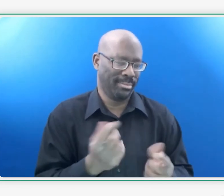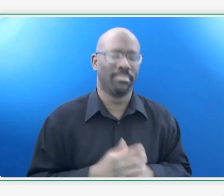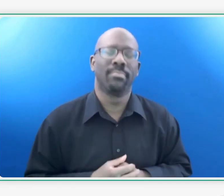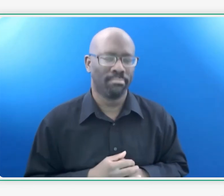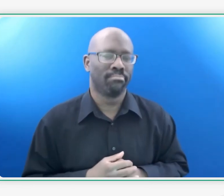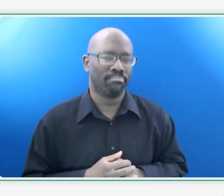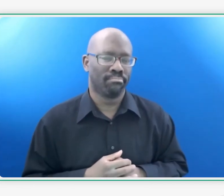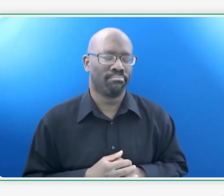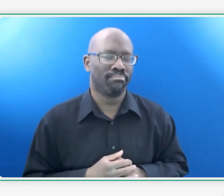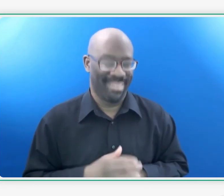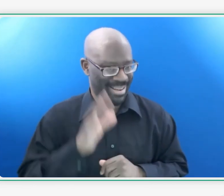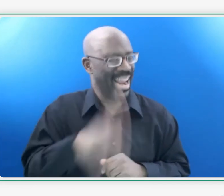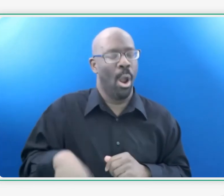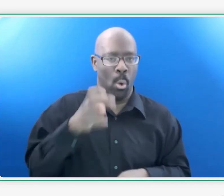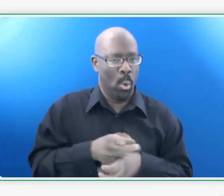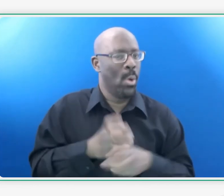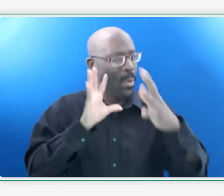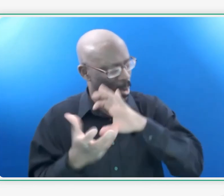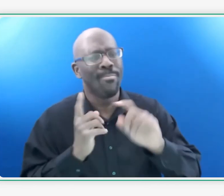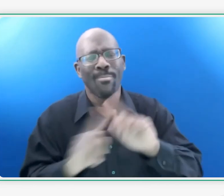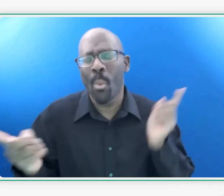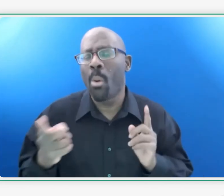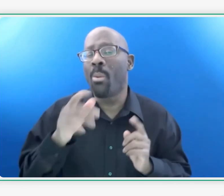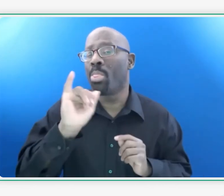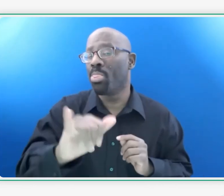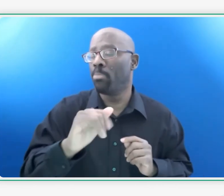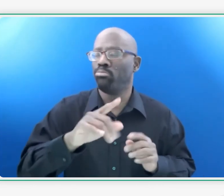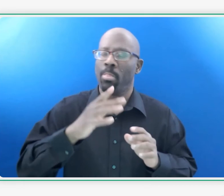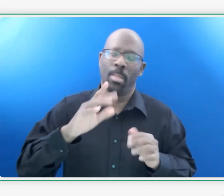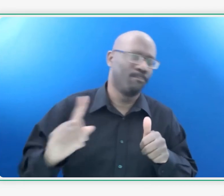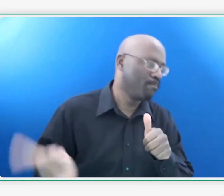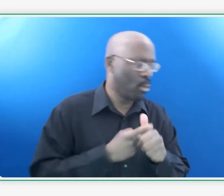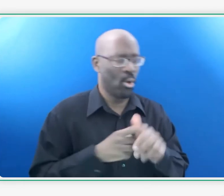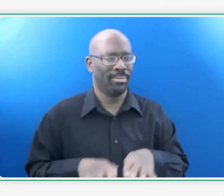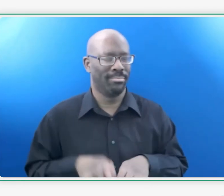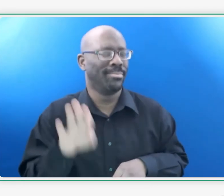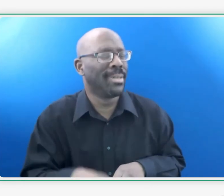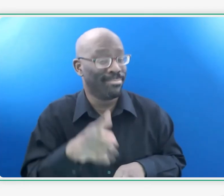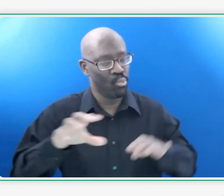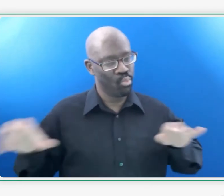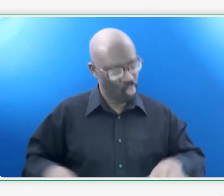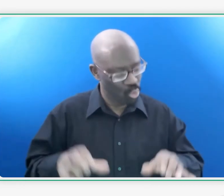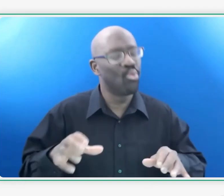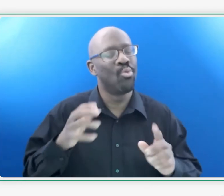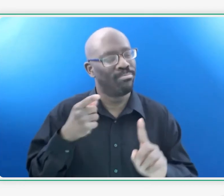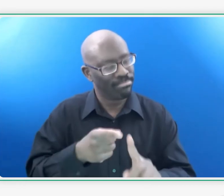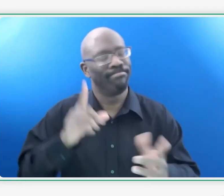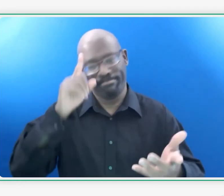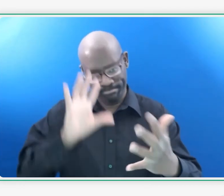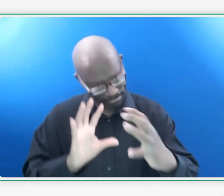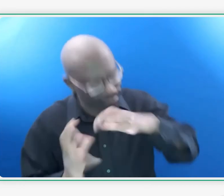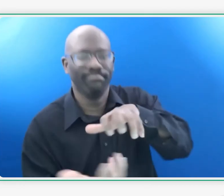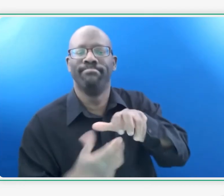And we have to build that robust financial health. And I recognize that that process is hard, but it truly is